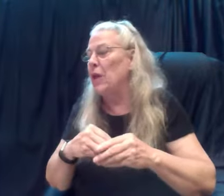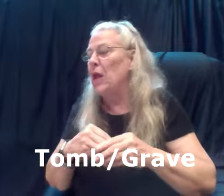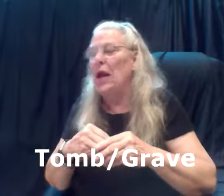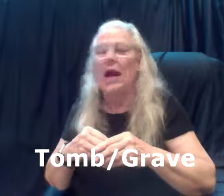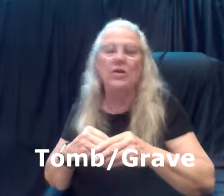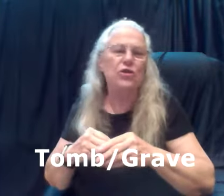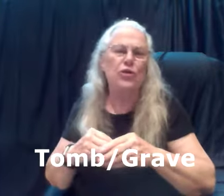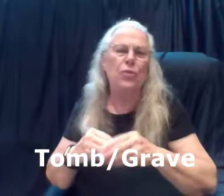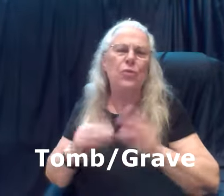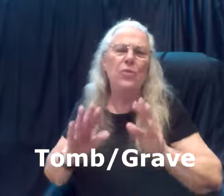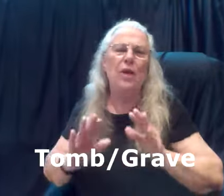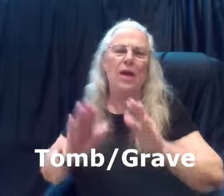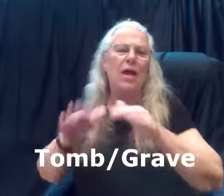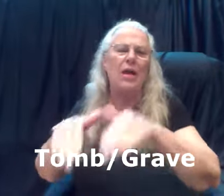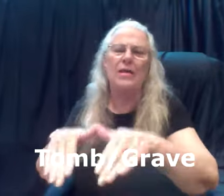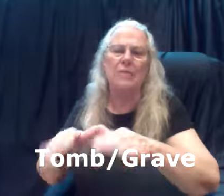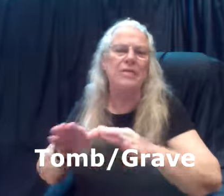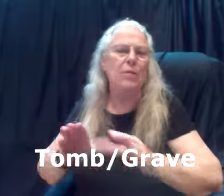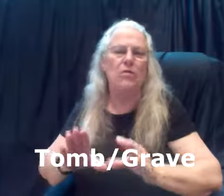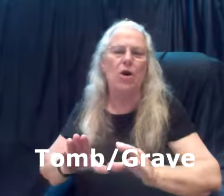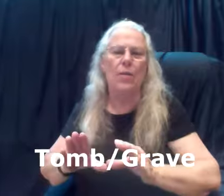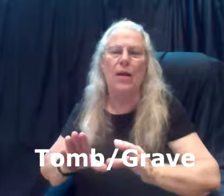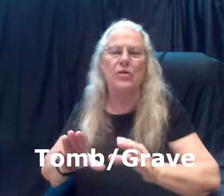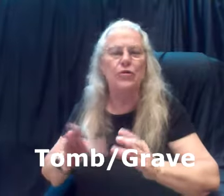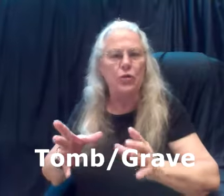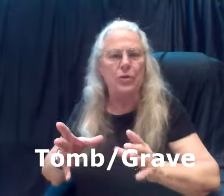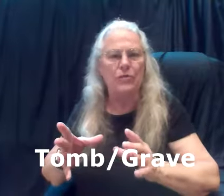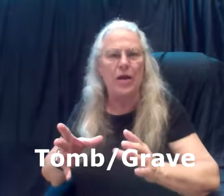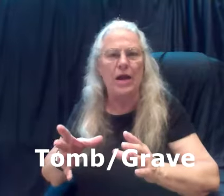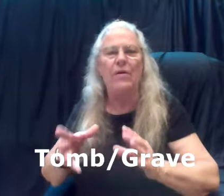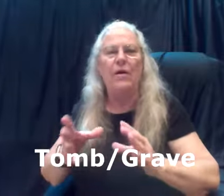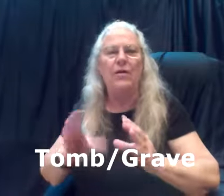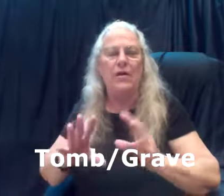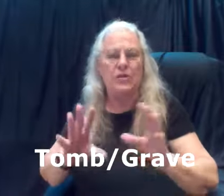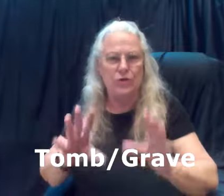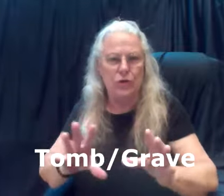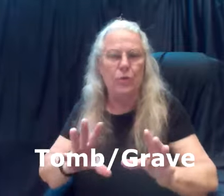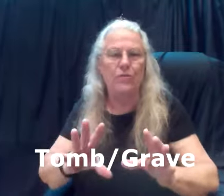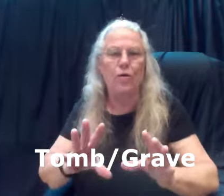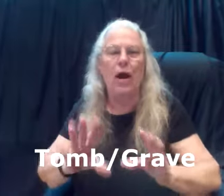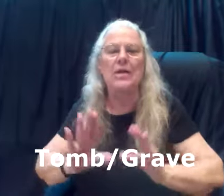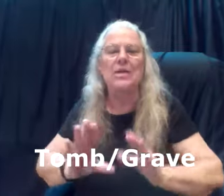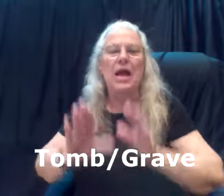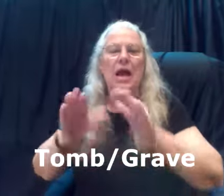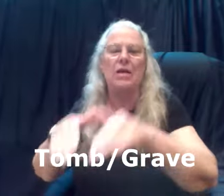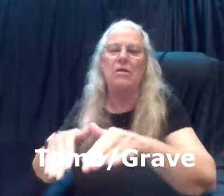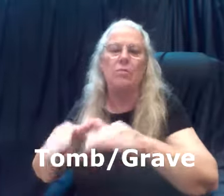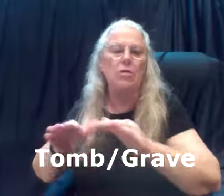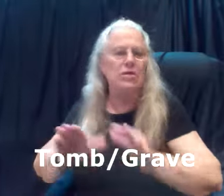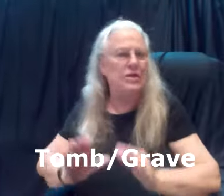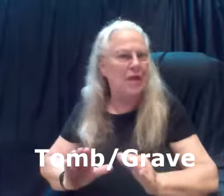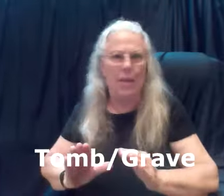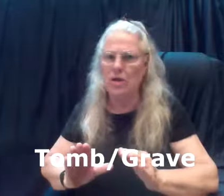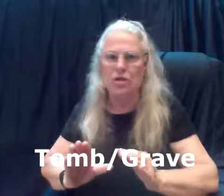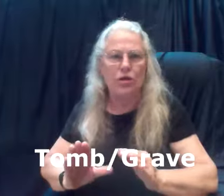And tomb, a lot of times they will talk about the tomb of grave, the tomb of Christ, and most of the time I just use